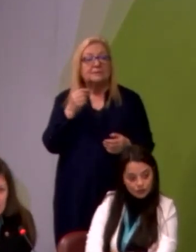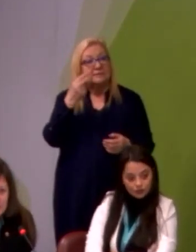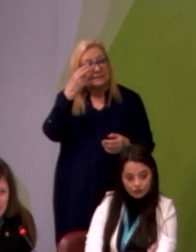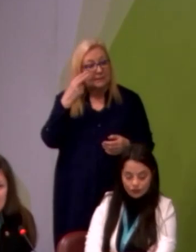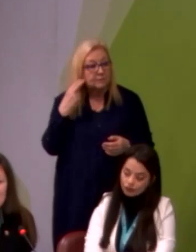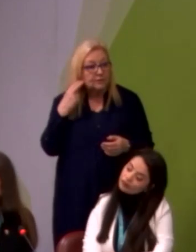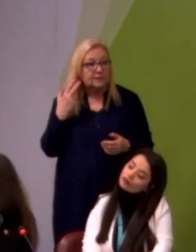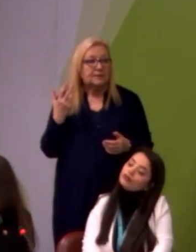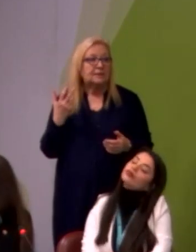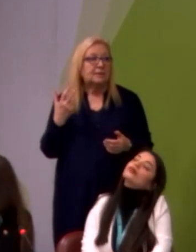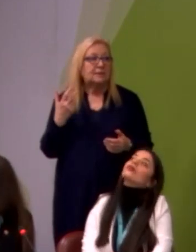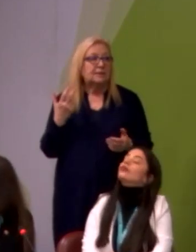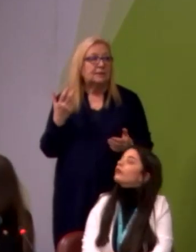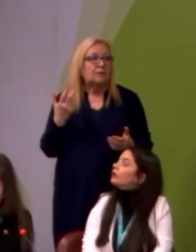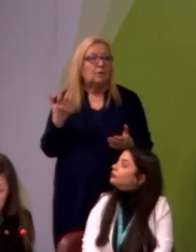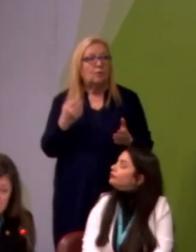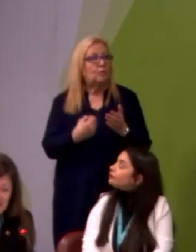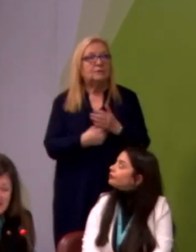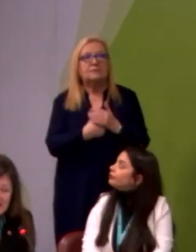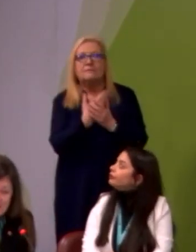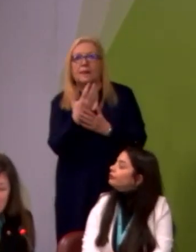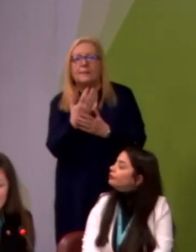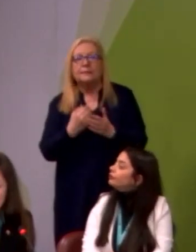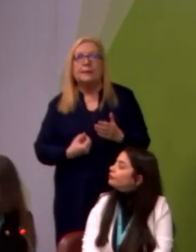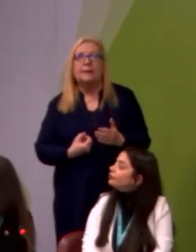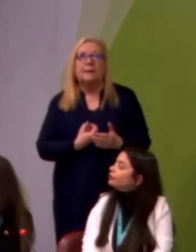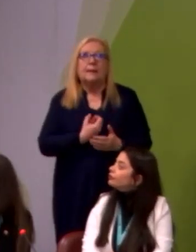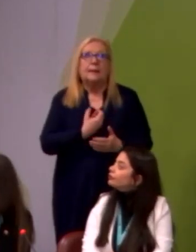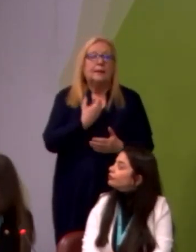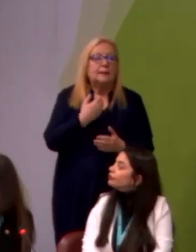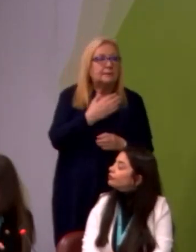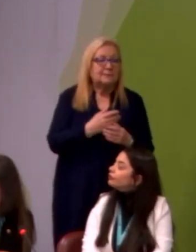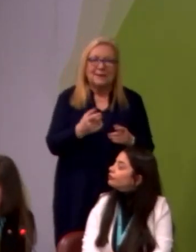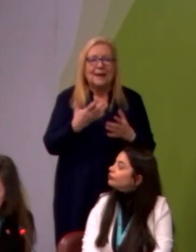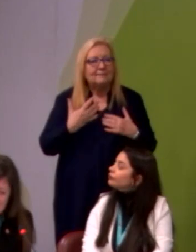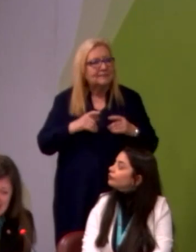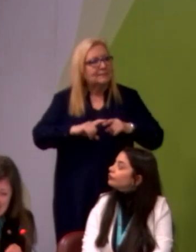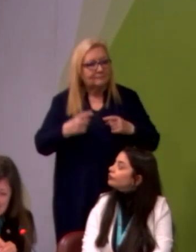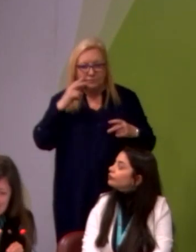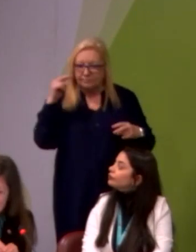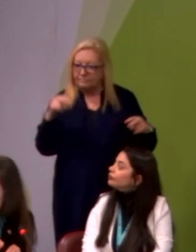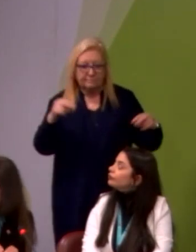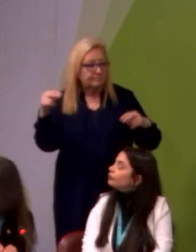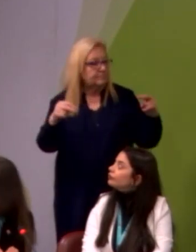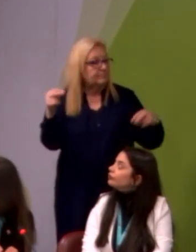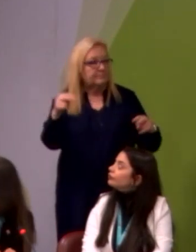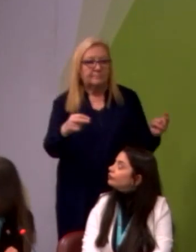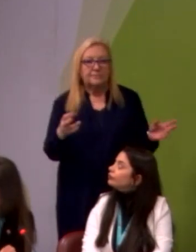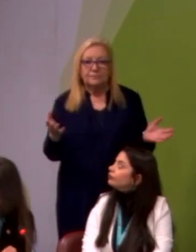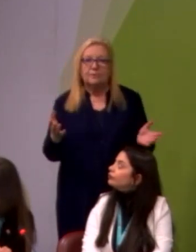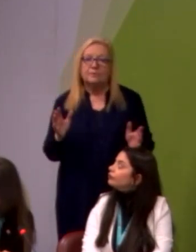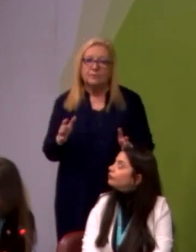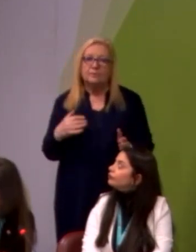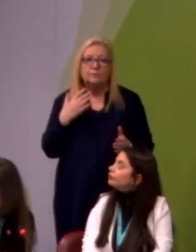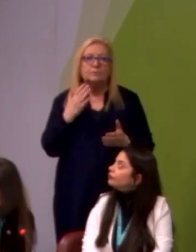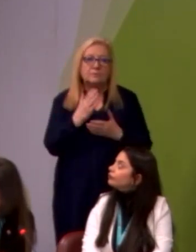disabilities or developmental disabilities may be different from those with other physical disabilities. And so really getting into the nuts and bolts of some